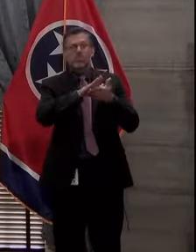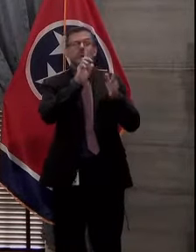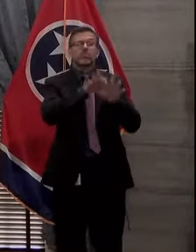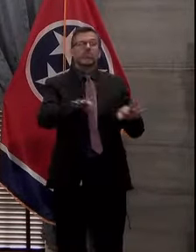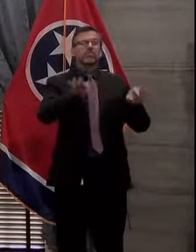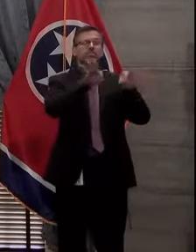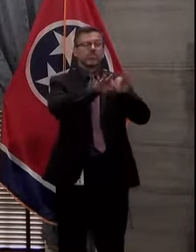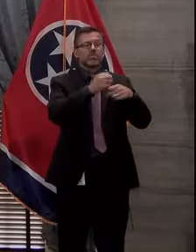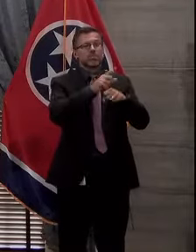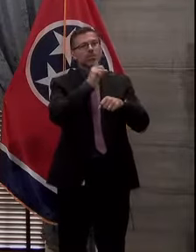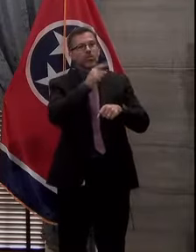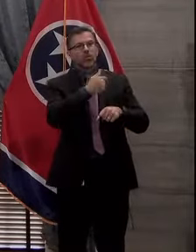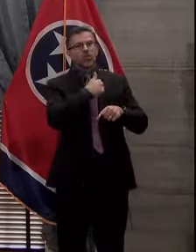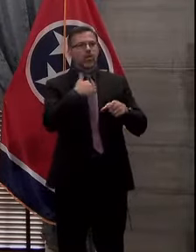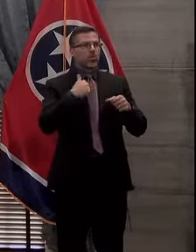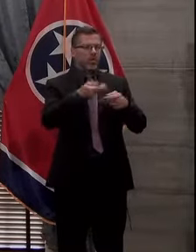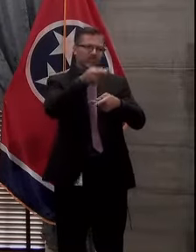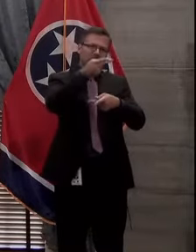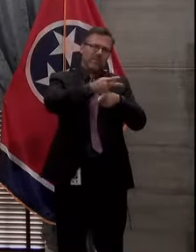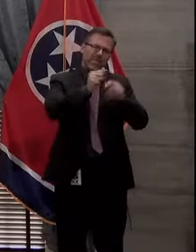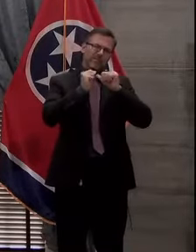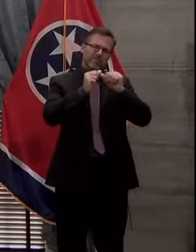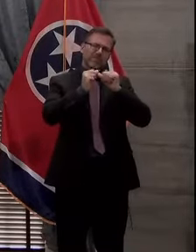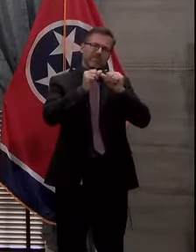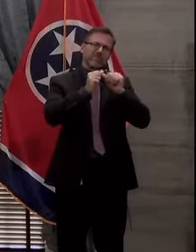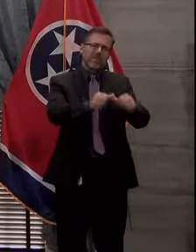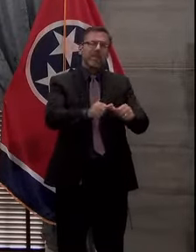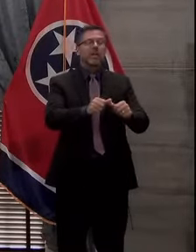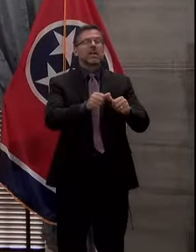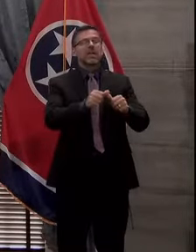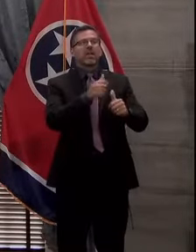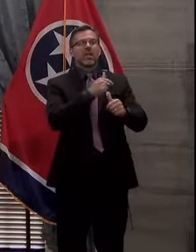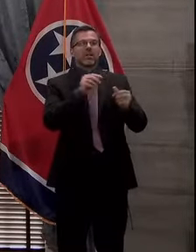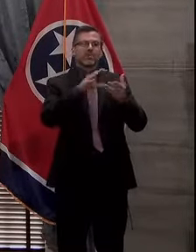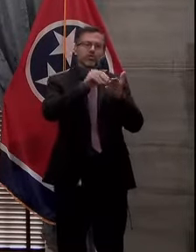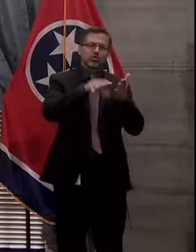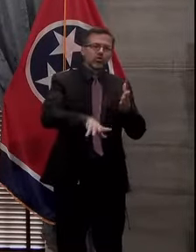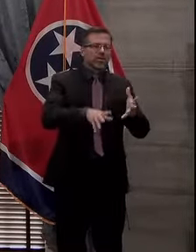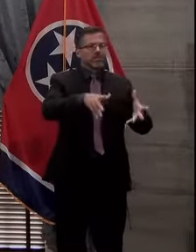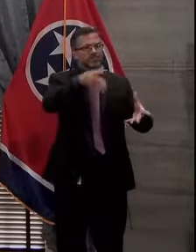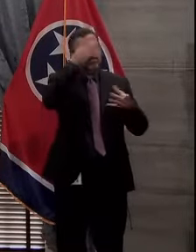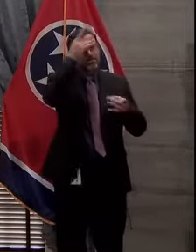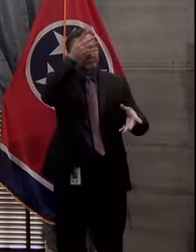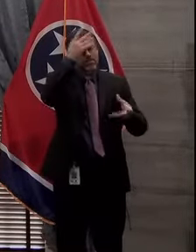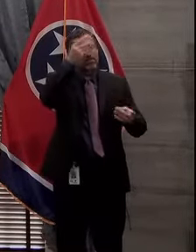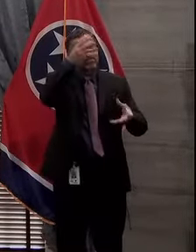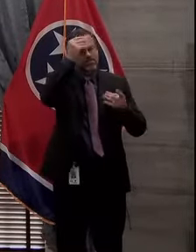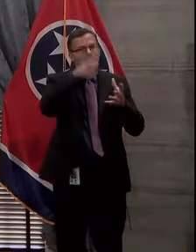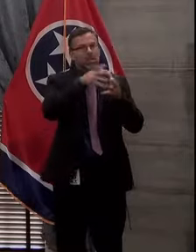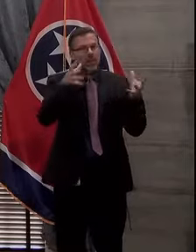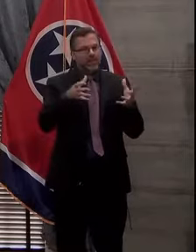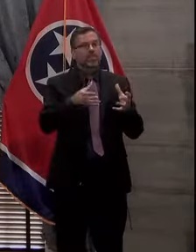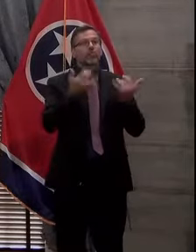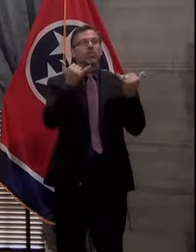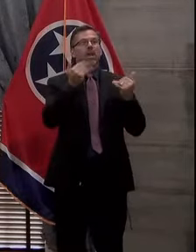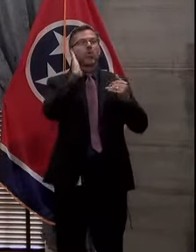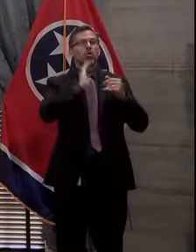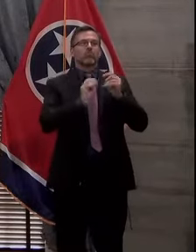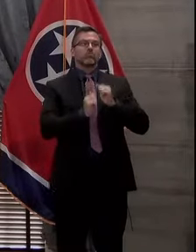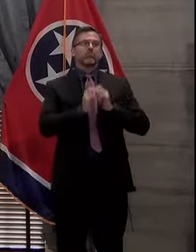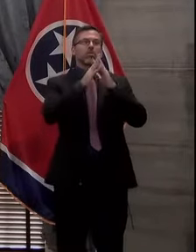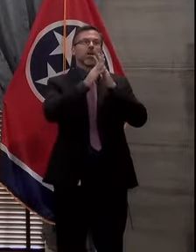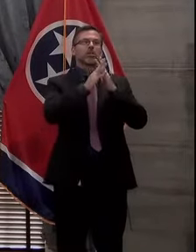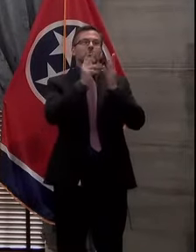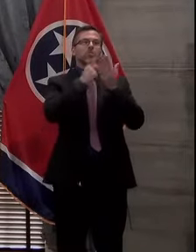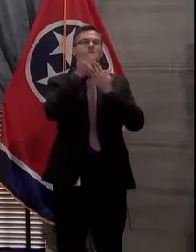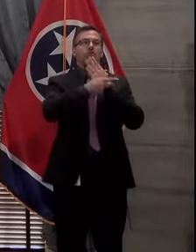very strong legacy in Tennessee of accelerated student achievement and growth. And so today, we are launching Best for All Central. Best for All